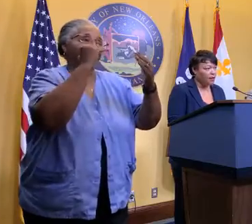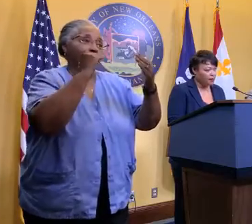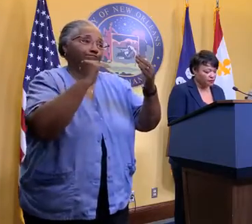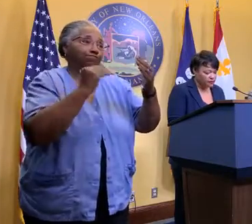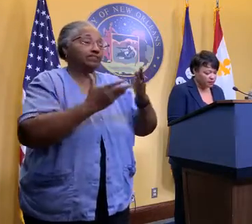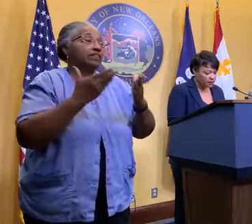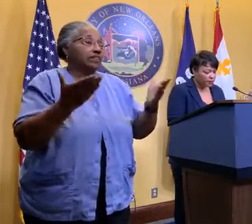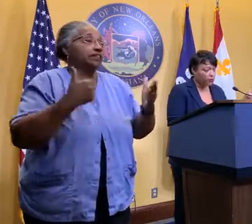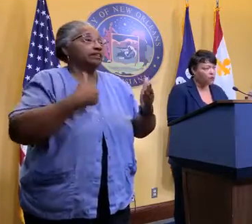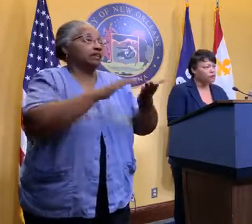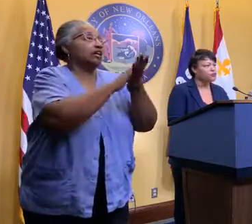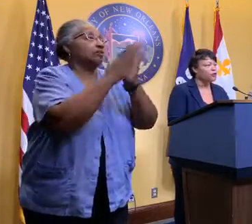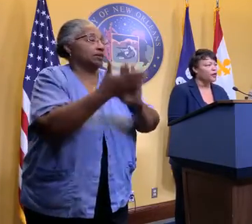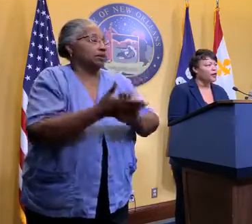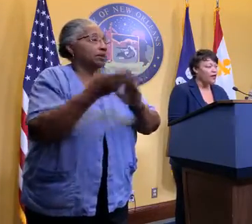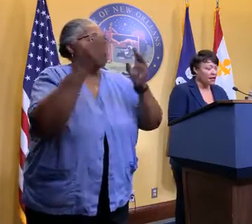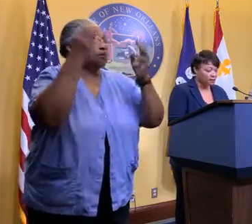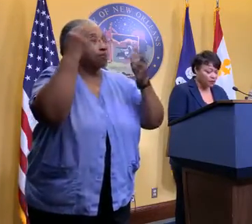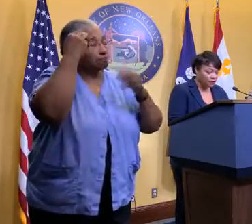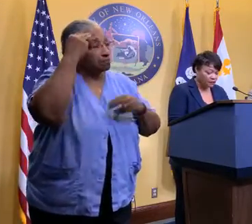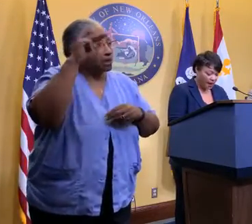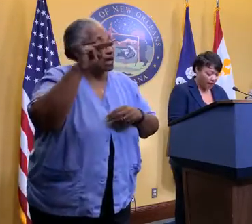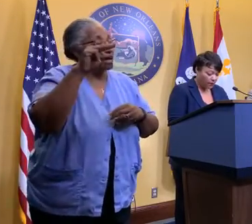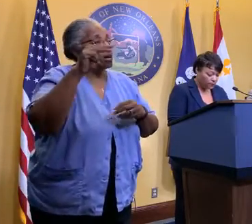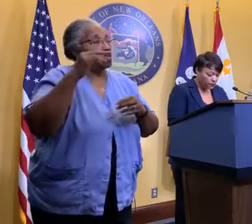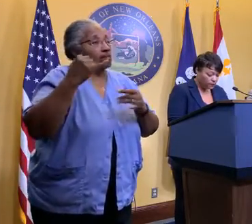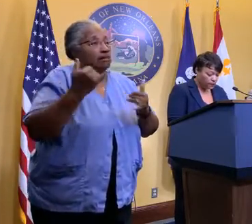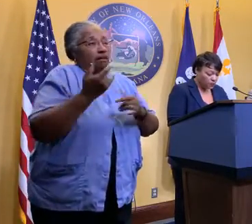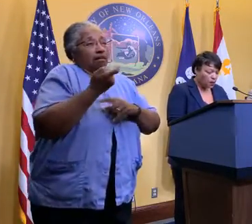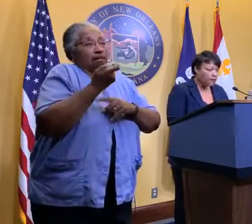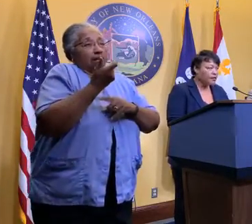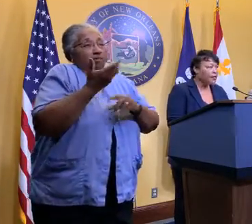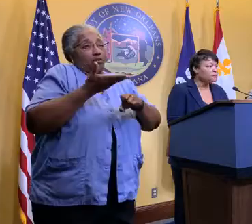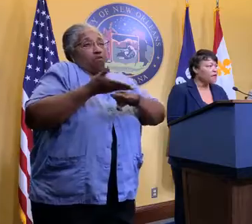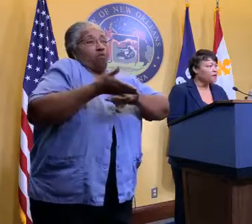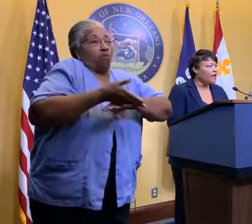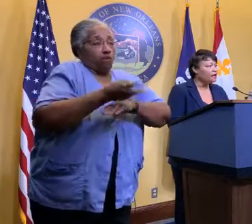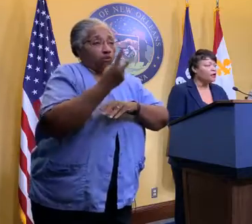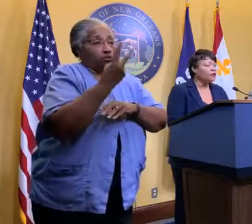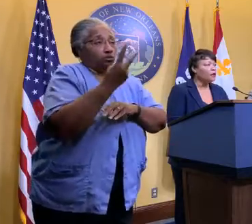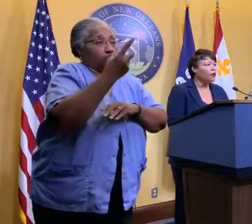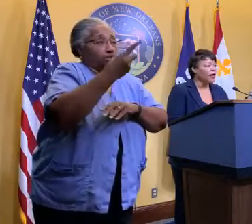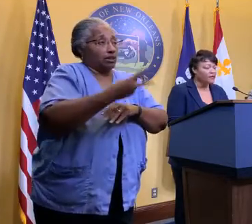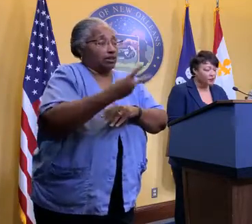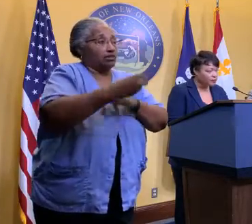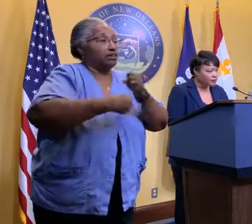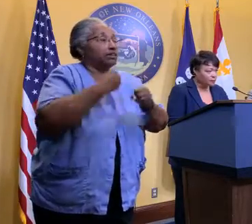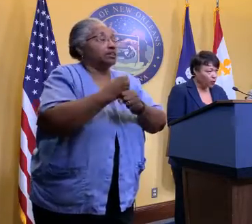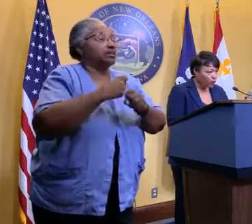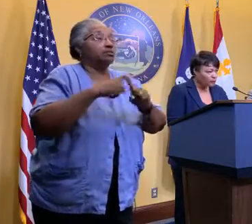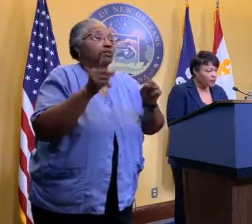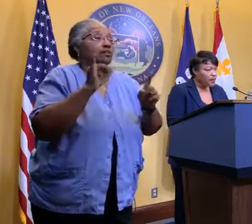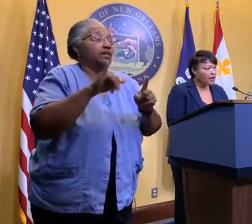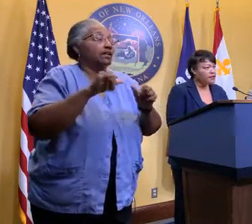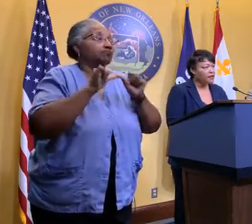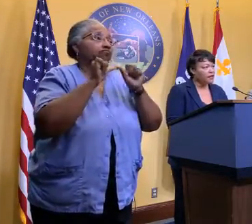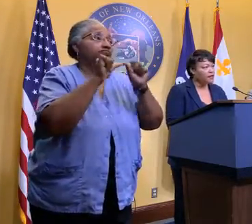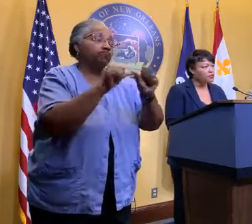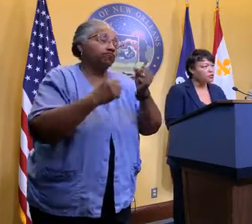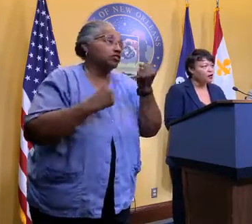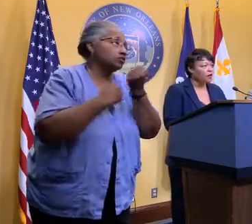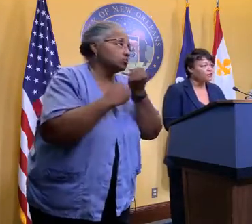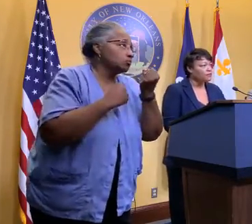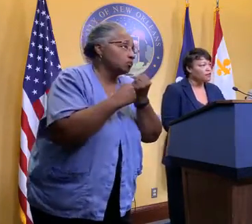been mayor of the city a little over 2.5 years now. But it has been that unwavering support